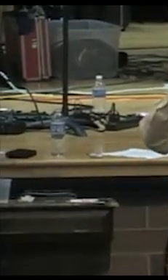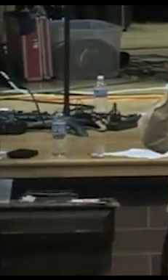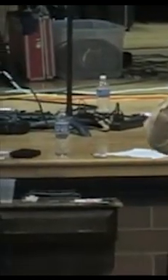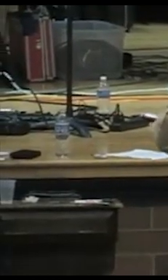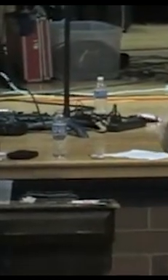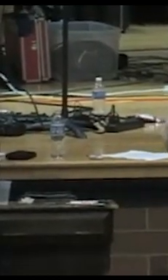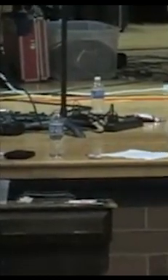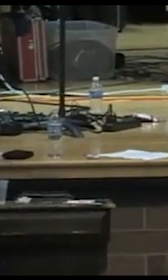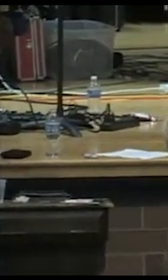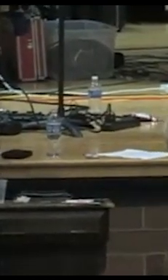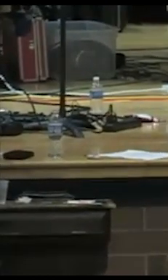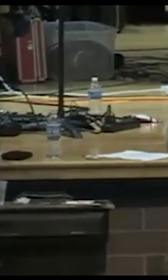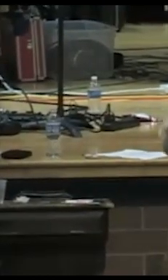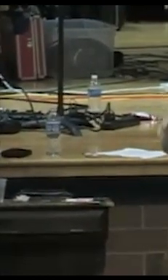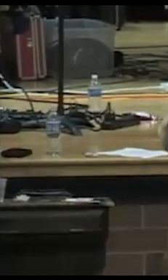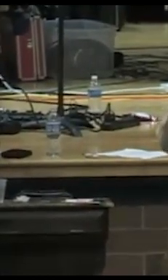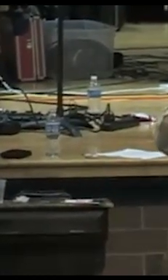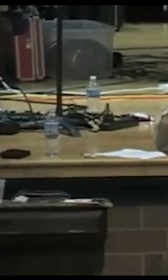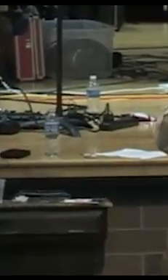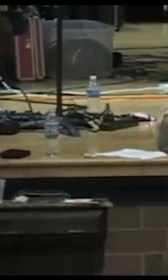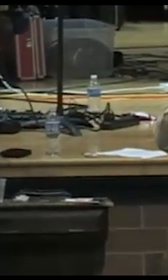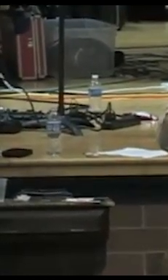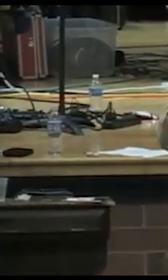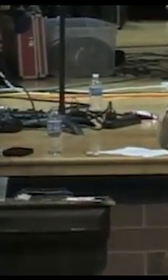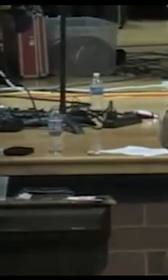is? Which one are we going to become?